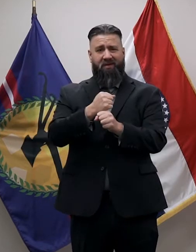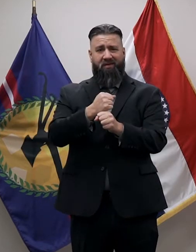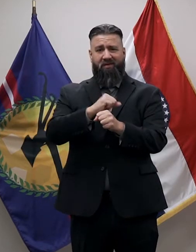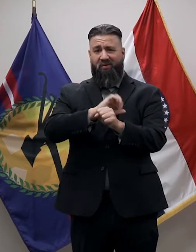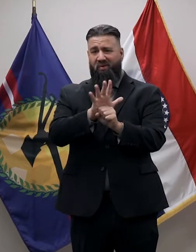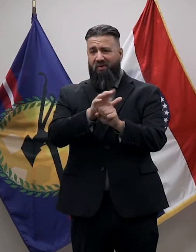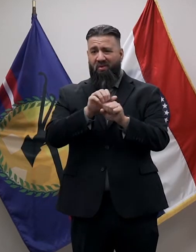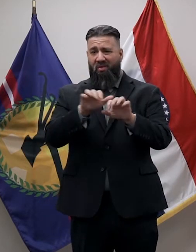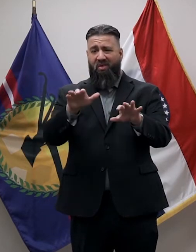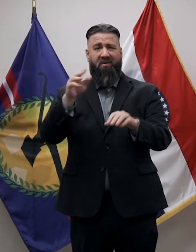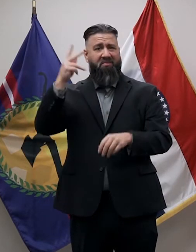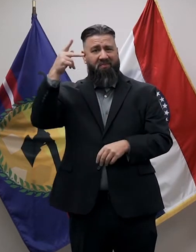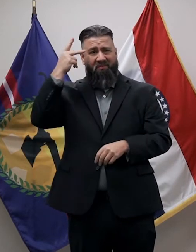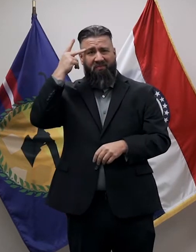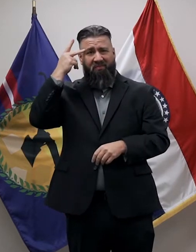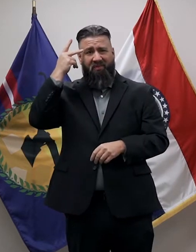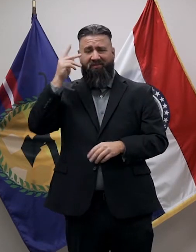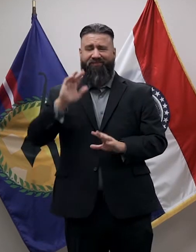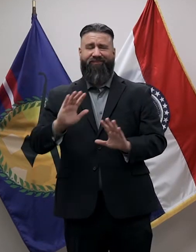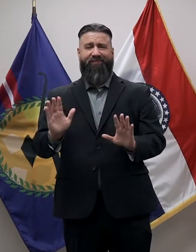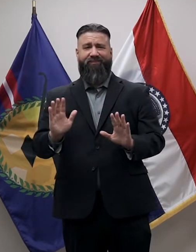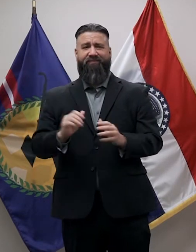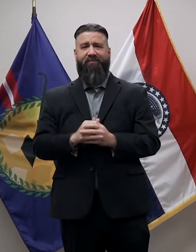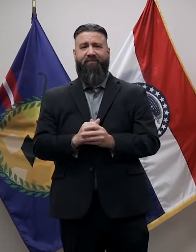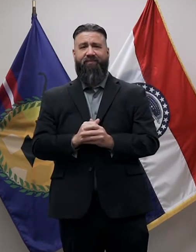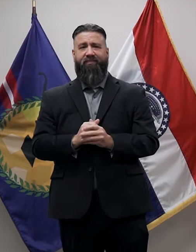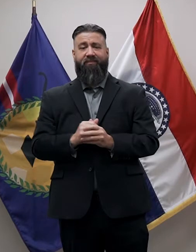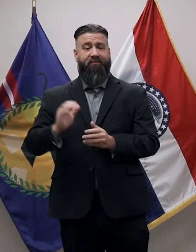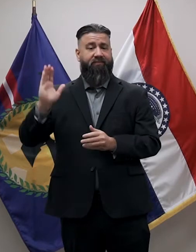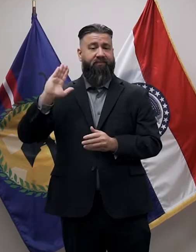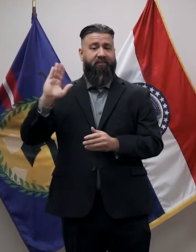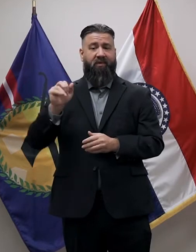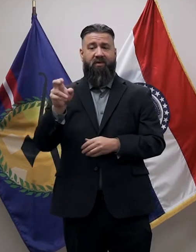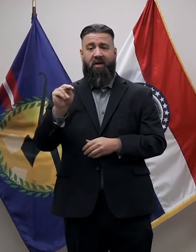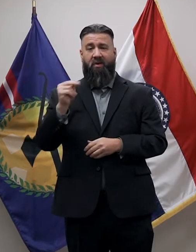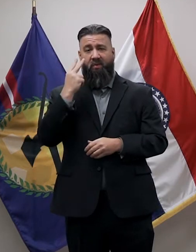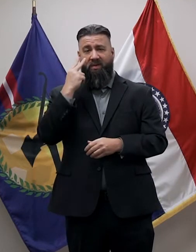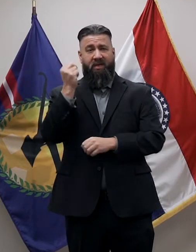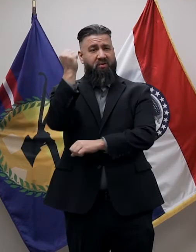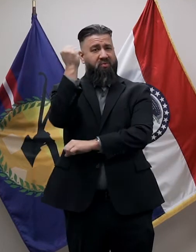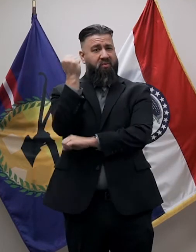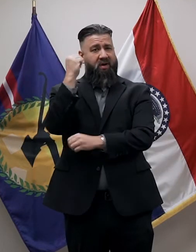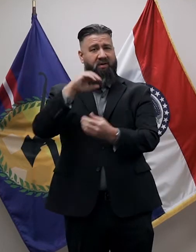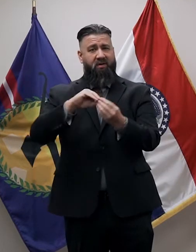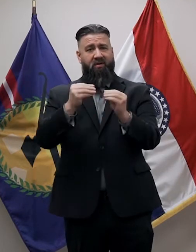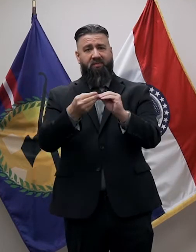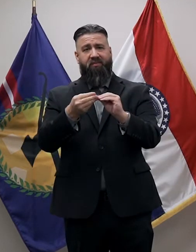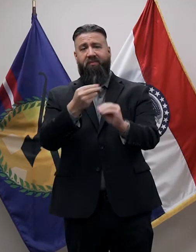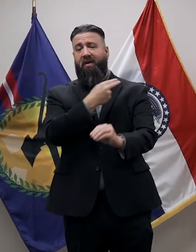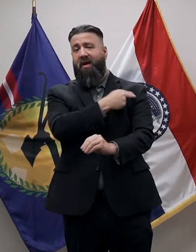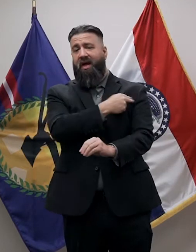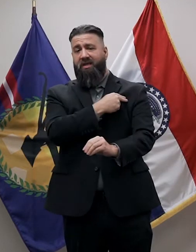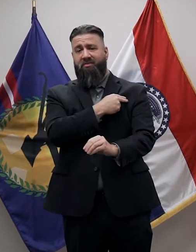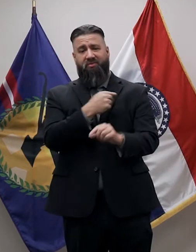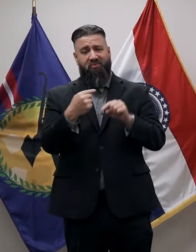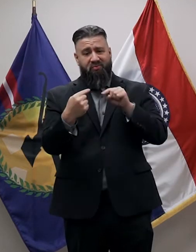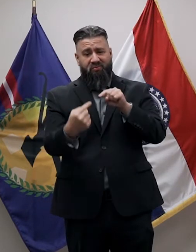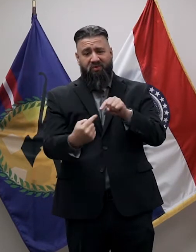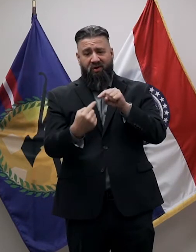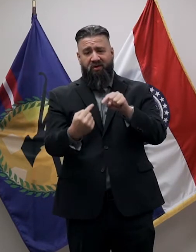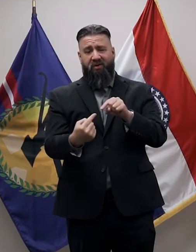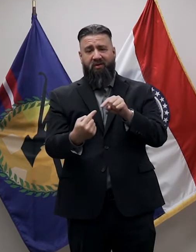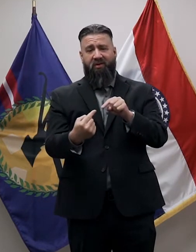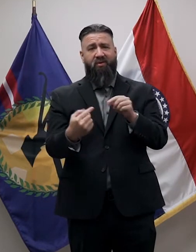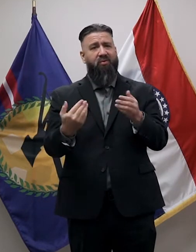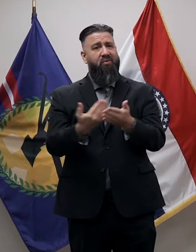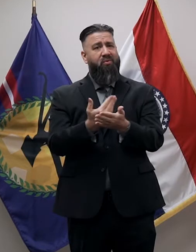office. In early January, we were seeing record COVID cases, and our hospitals were struggling with numbers of sick people admitted